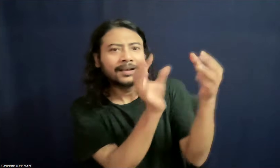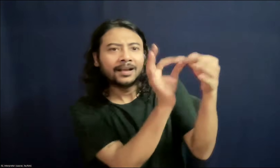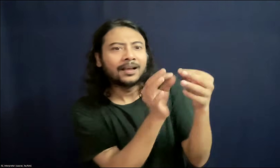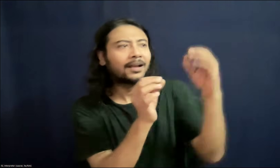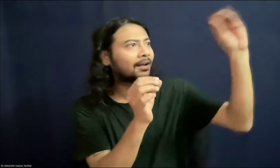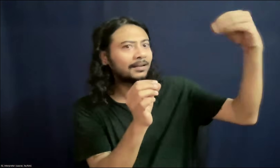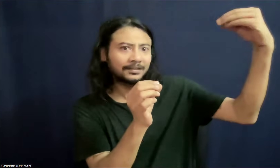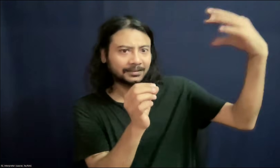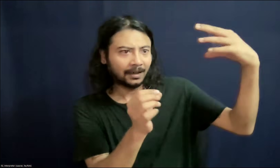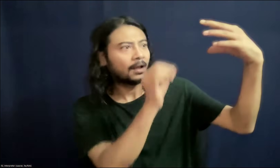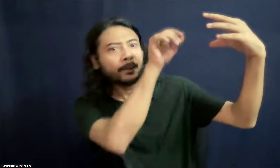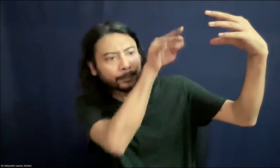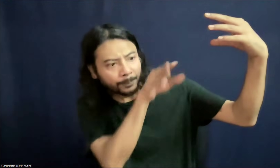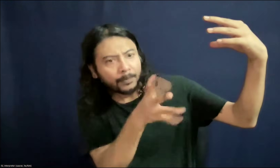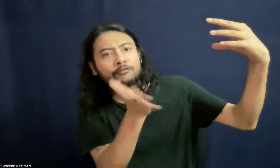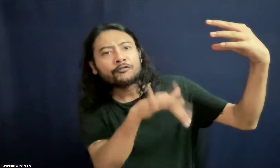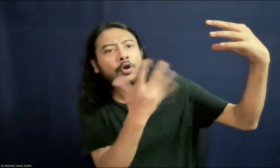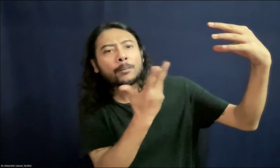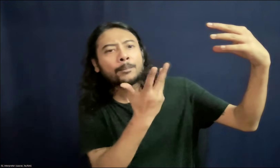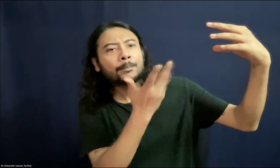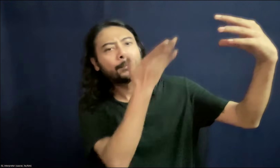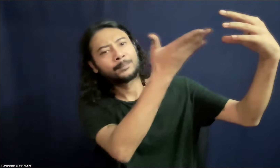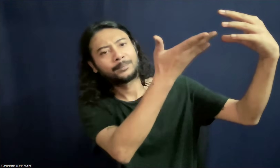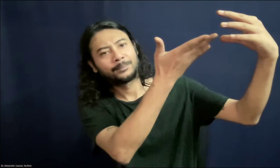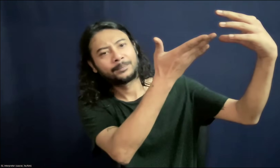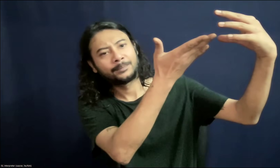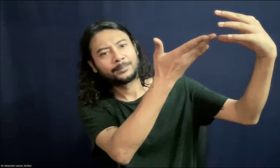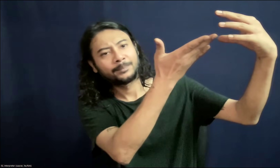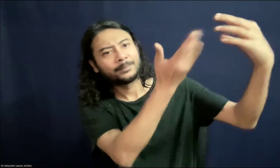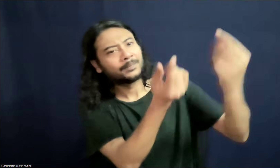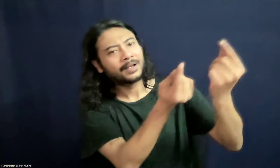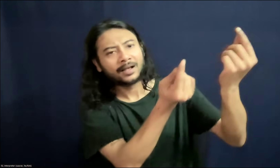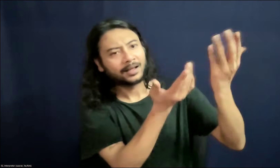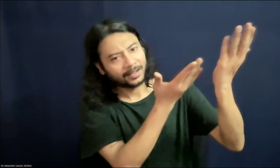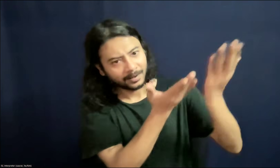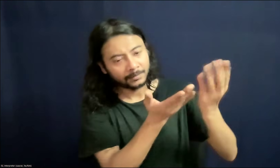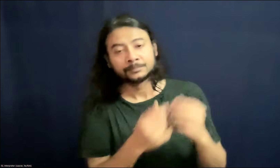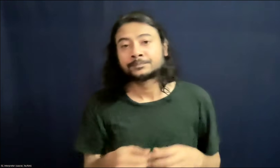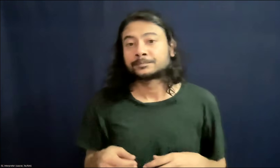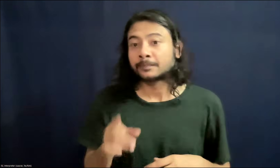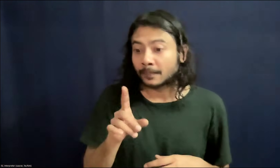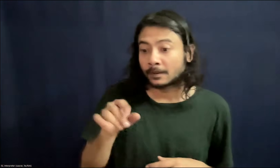Drop of water, quality wise, is same as an ocean of water.